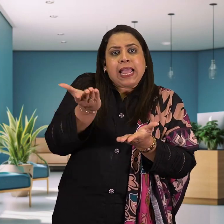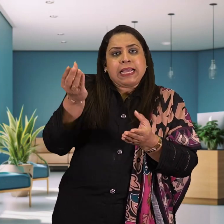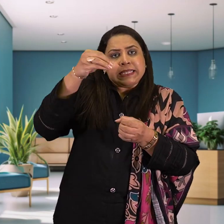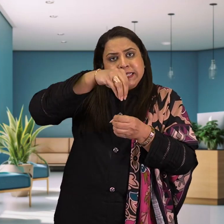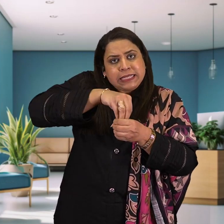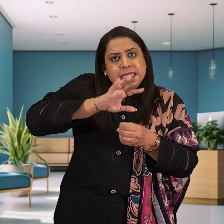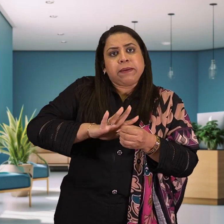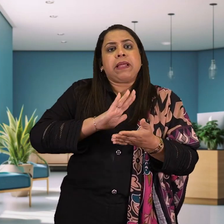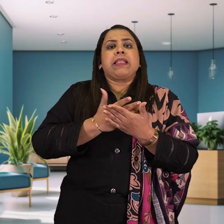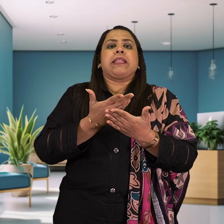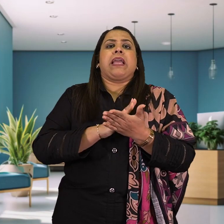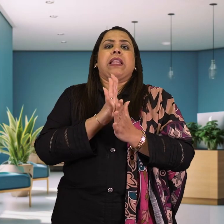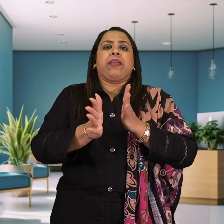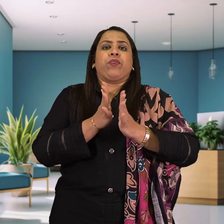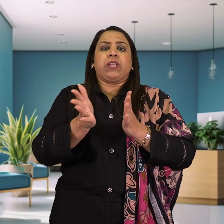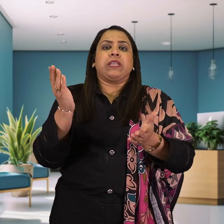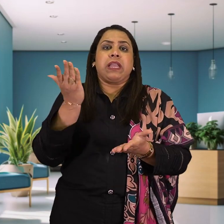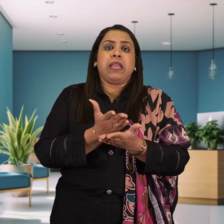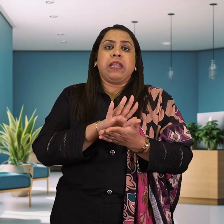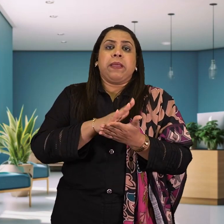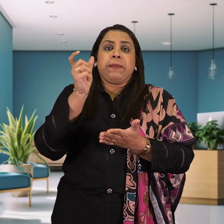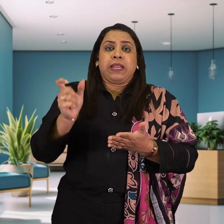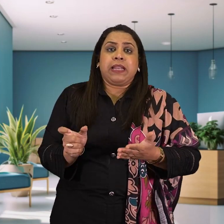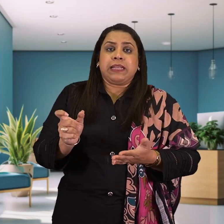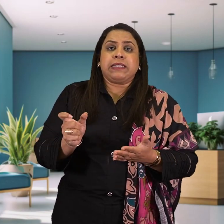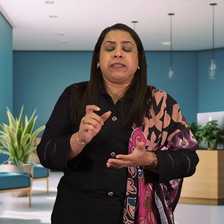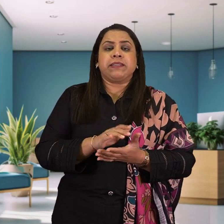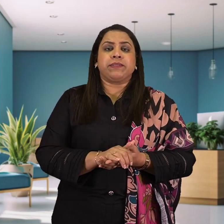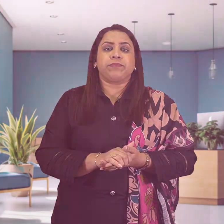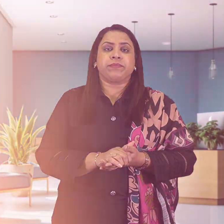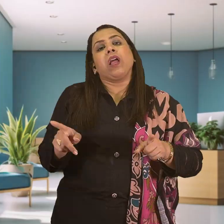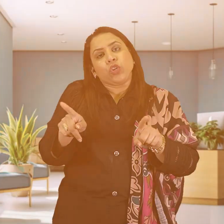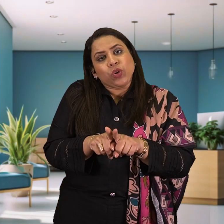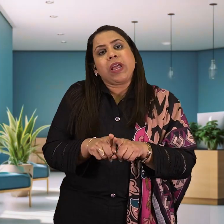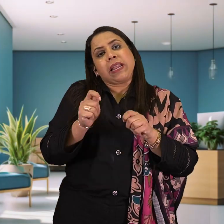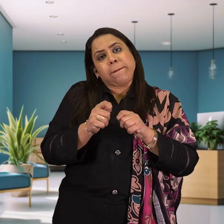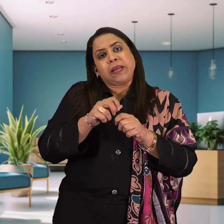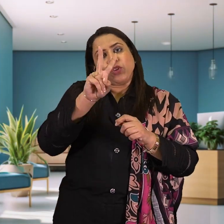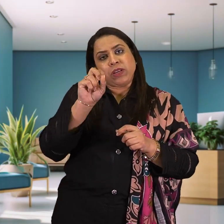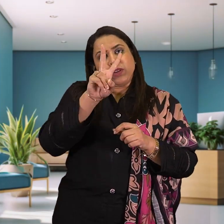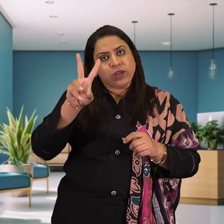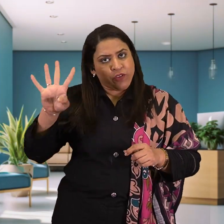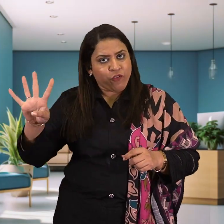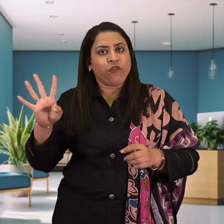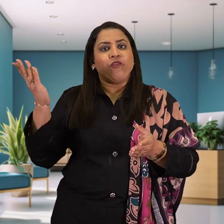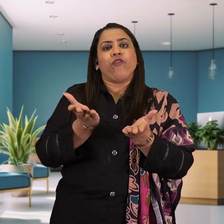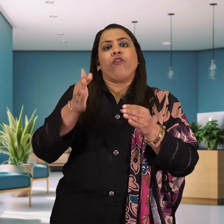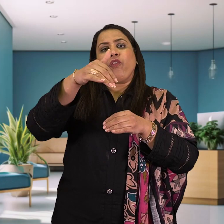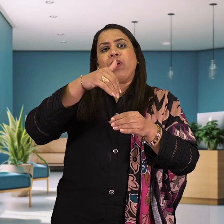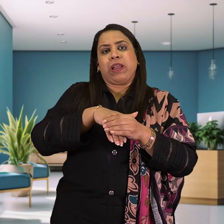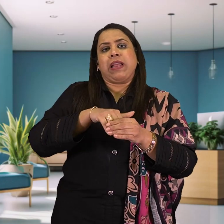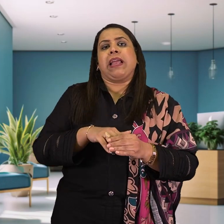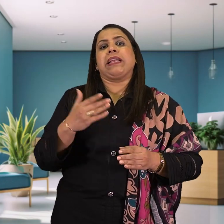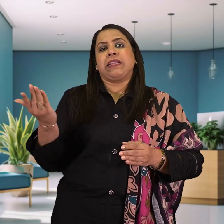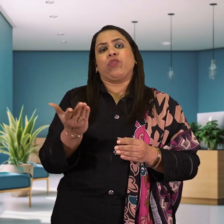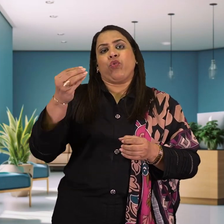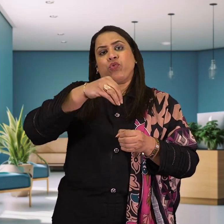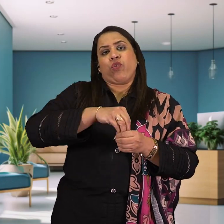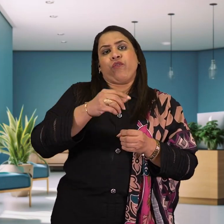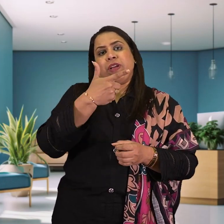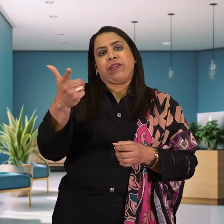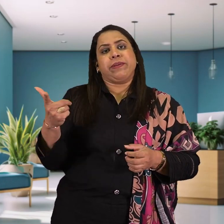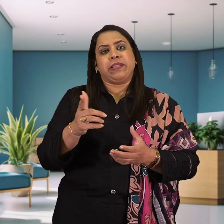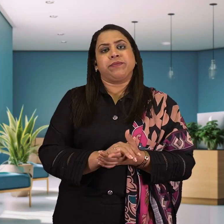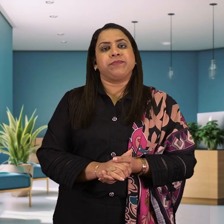and by providing sign language interpreters throughout the electoral process. Together, we can make the 2024 elections inclusive